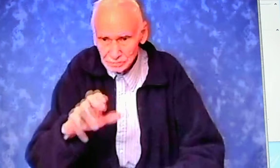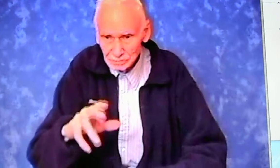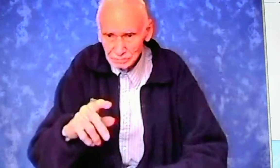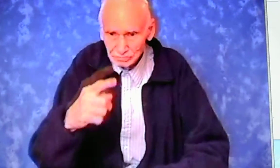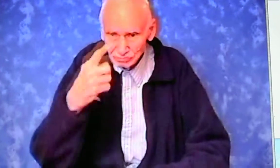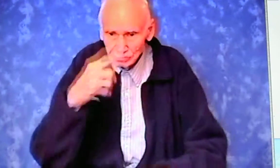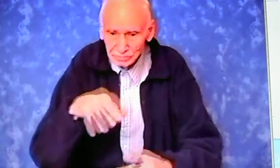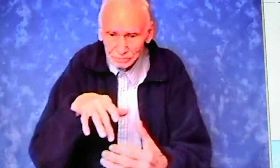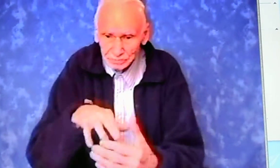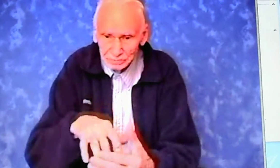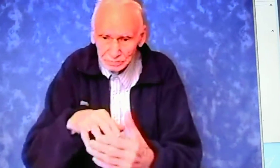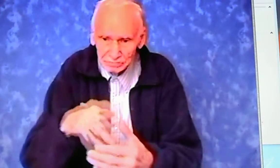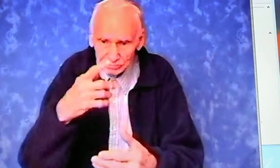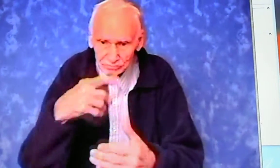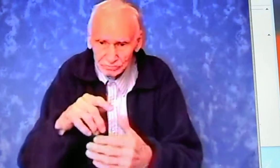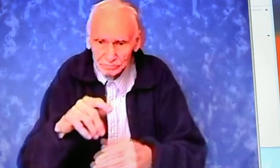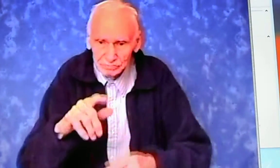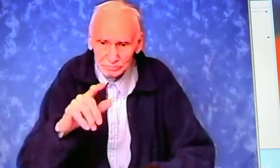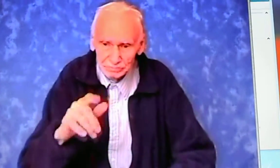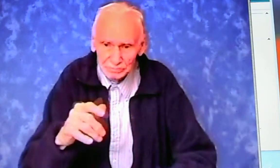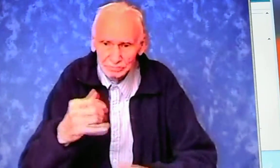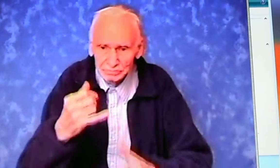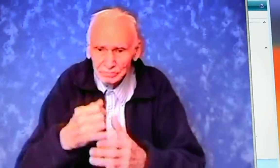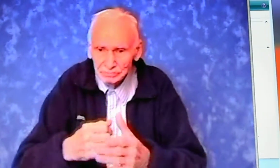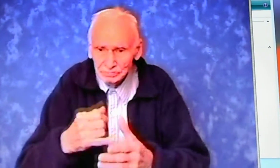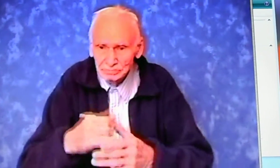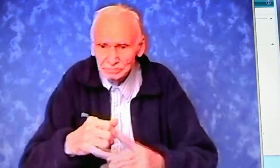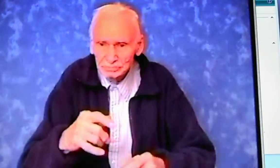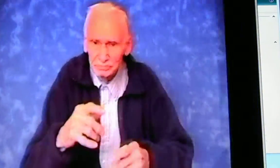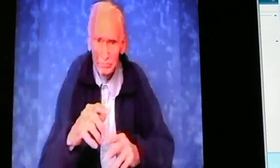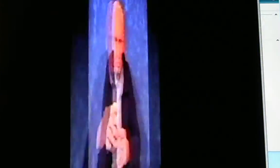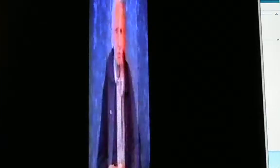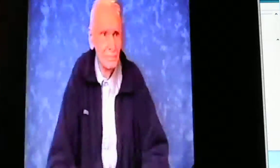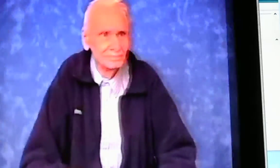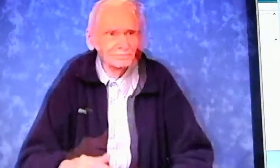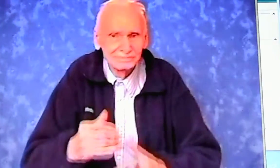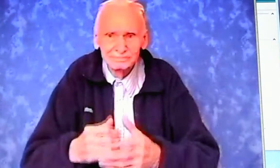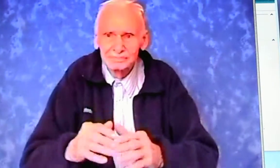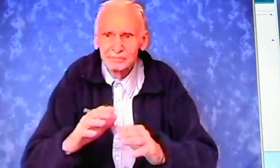specifically in the city of Zurich, and there he studied art.